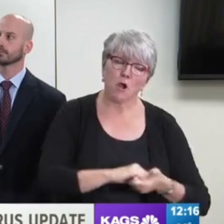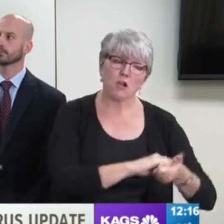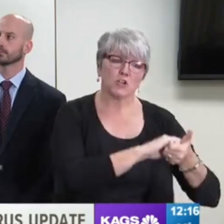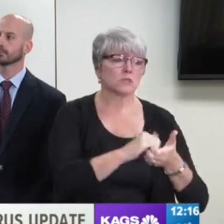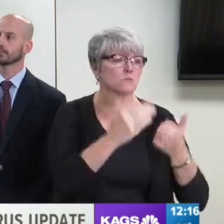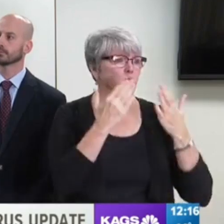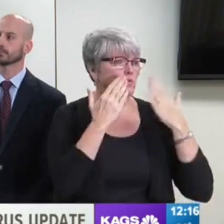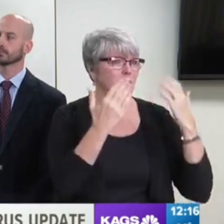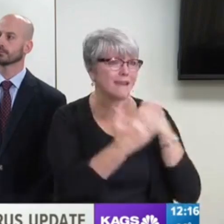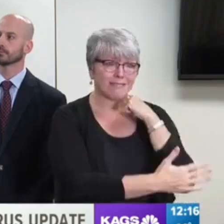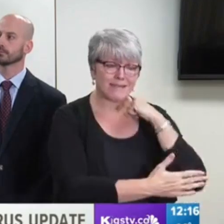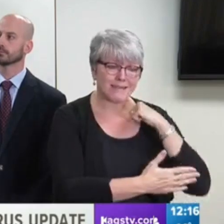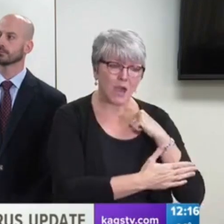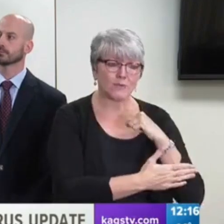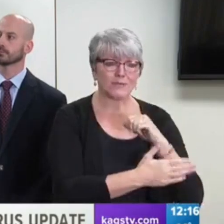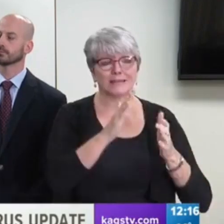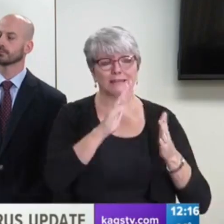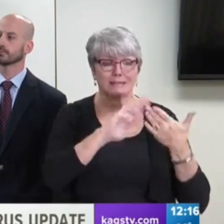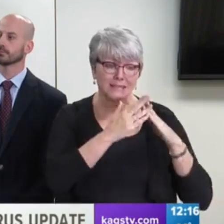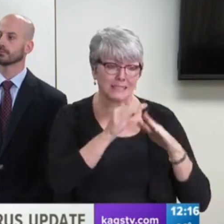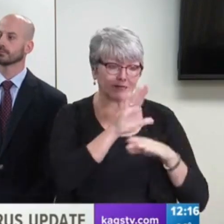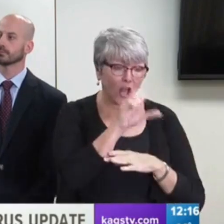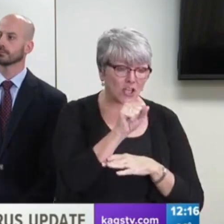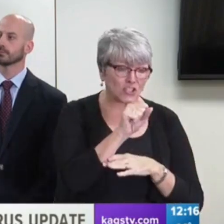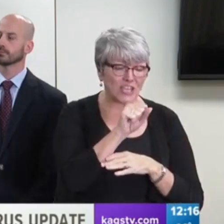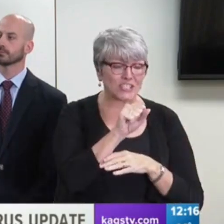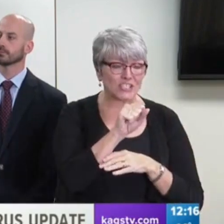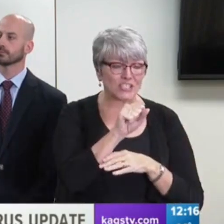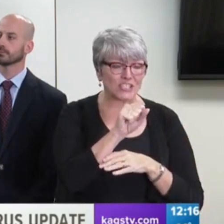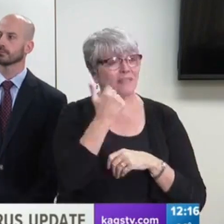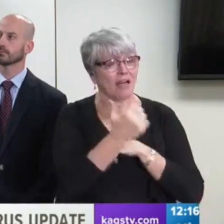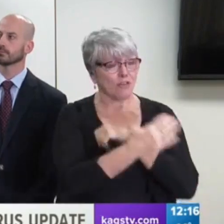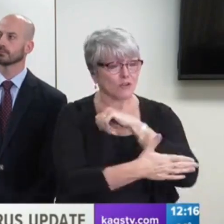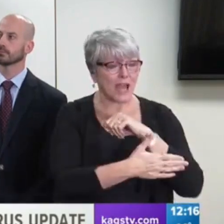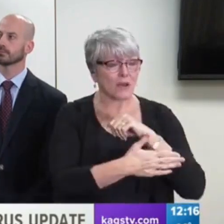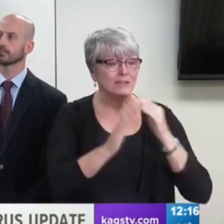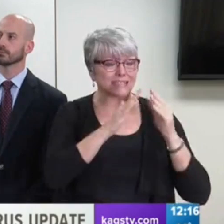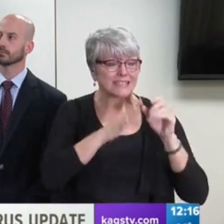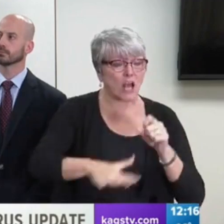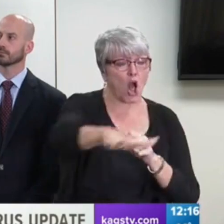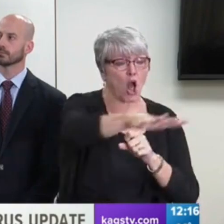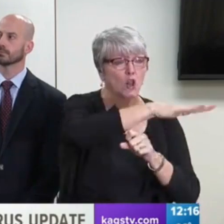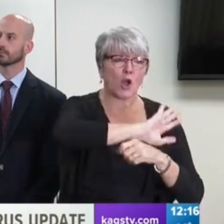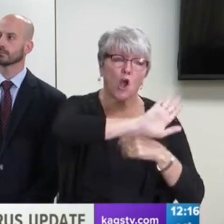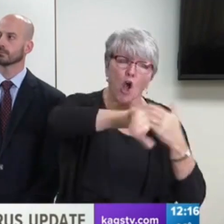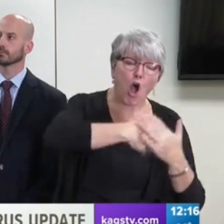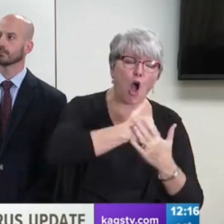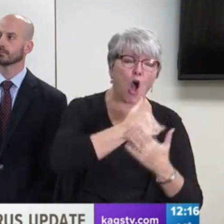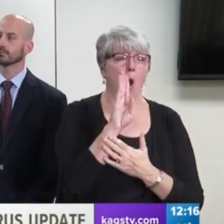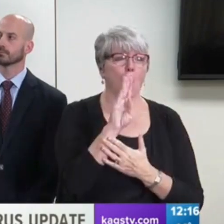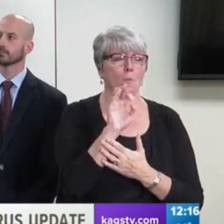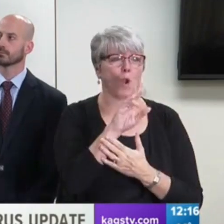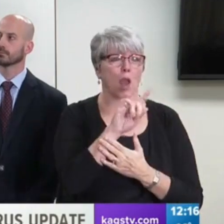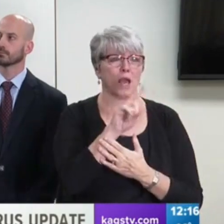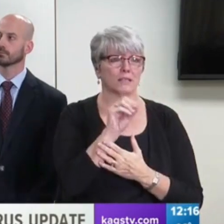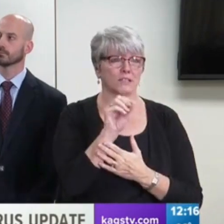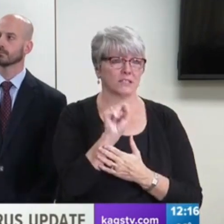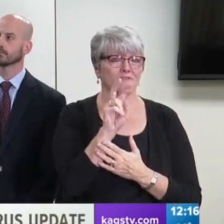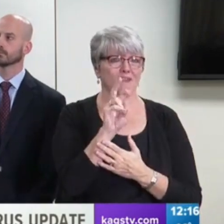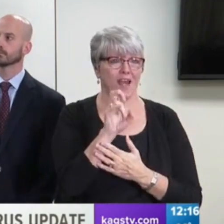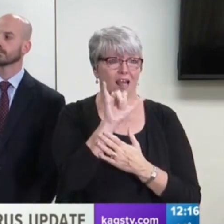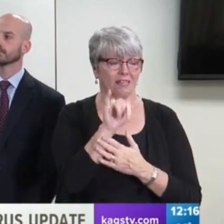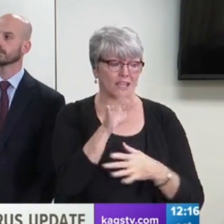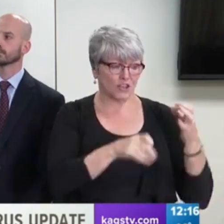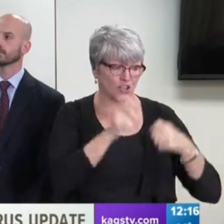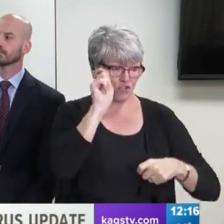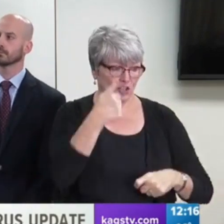I want to thank the county and the City of College Station and the surrounding cities and counties as well, the whole Brazos Valley. The judge and